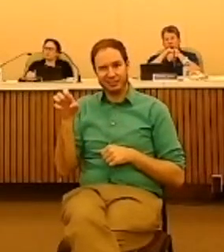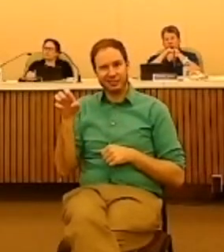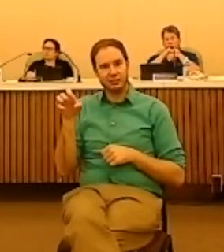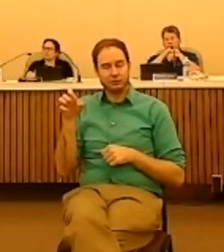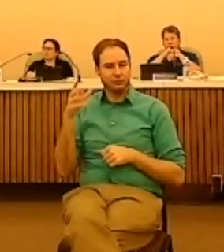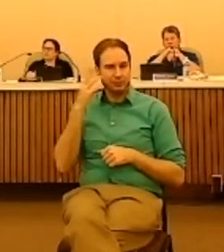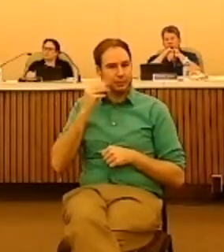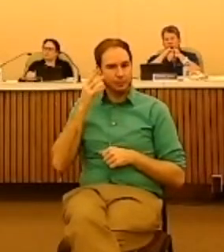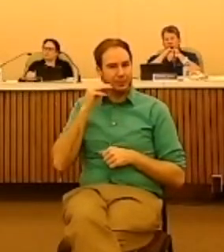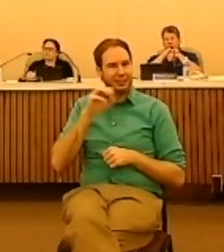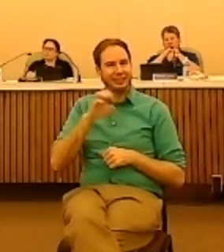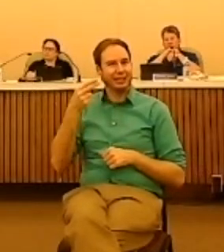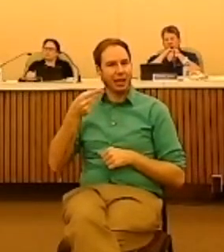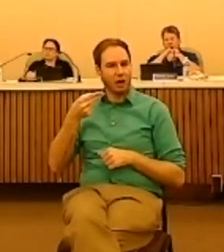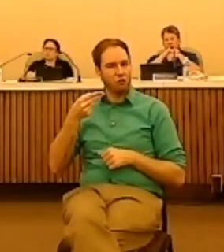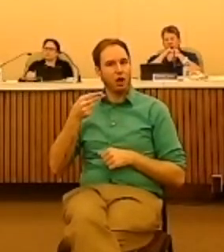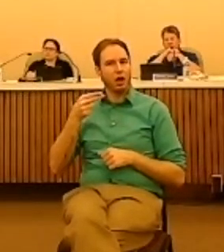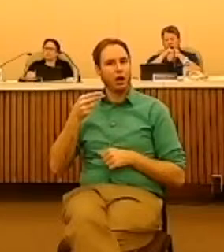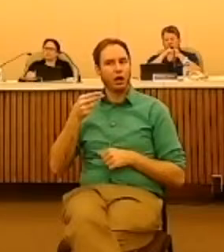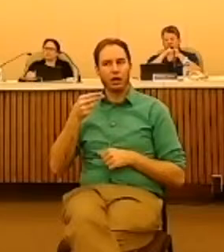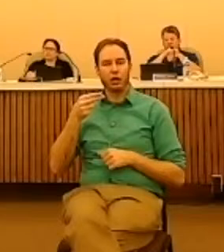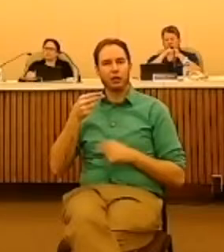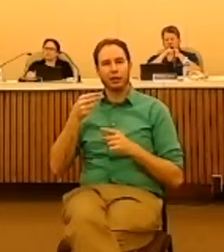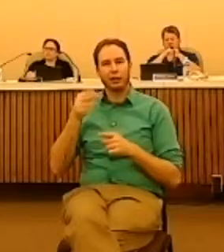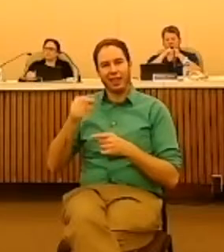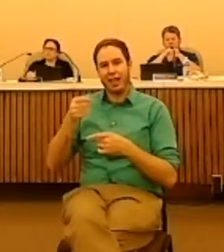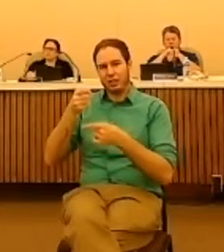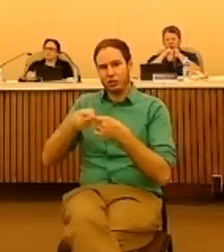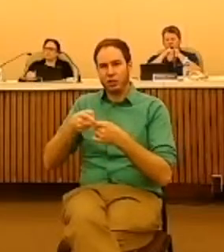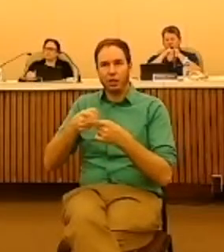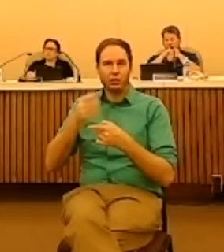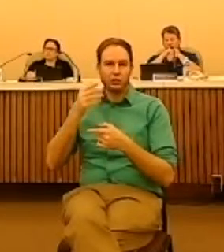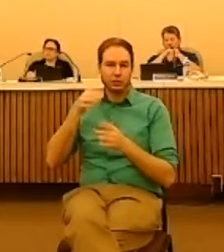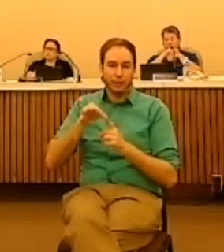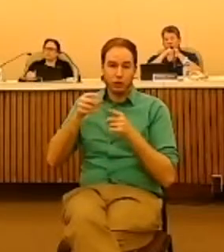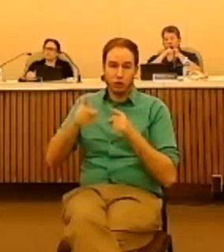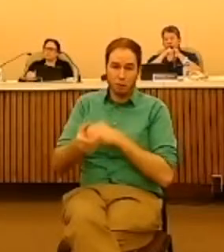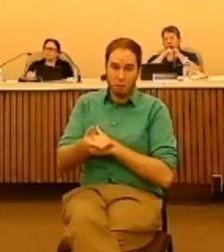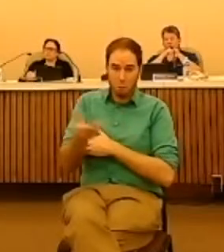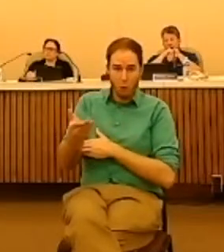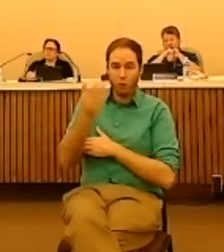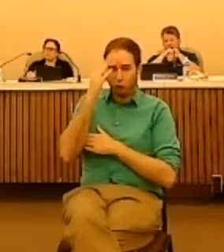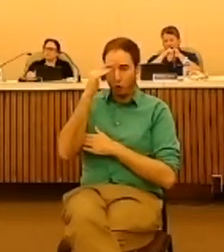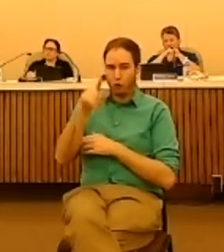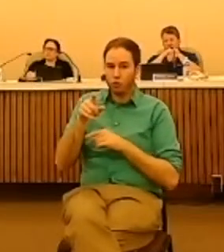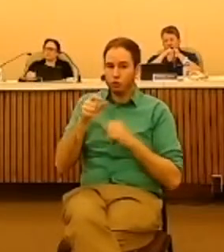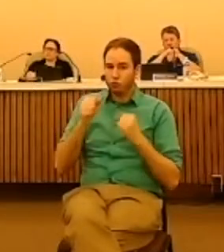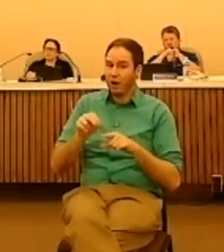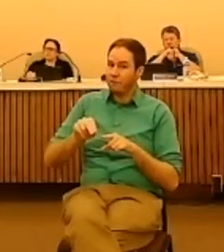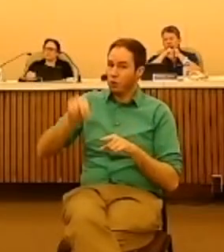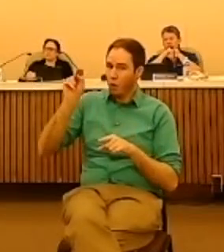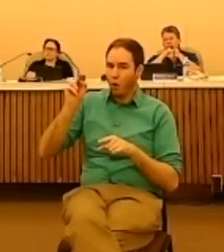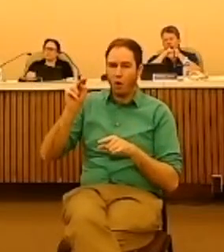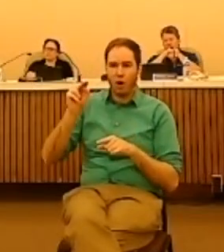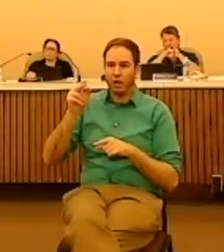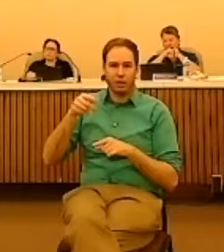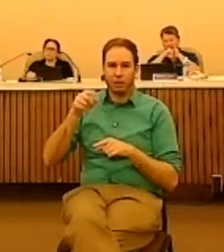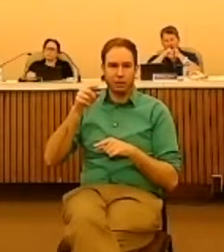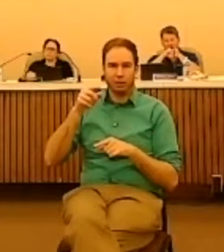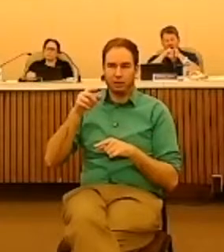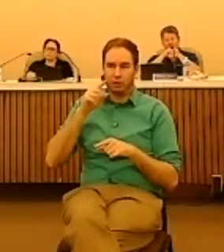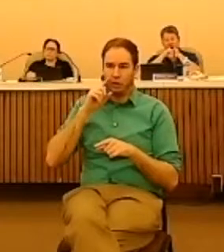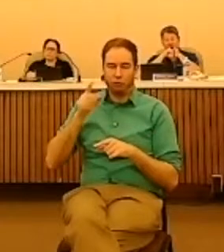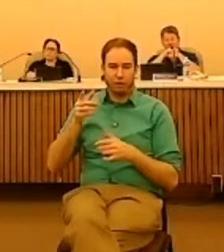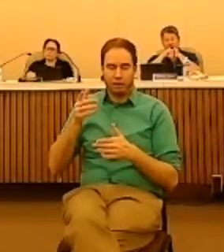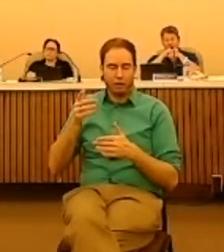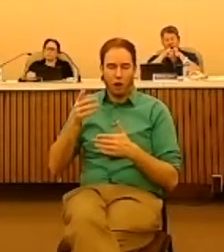been through that East Henrietta intersection, especially in the morning, if you're coming northbound, I don't think you can get much worse than